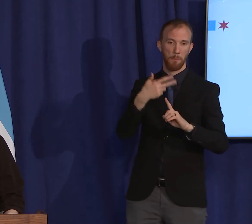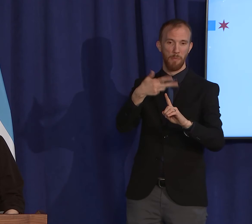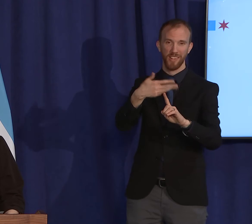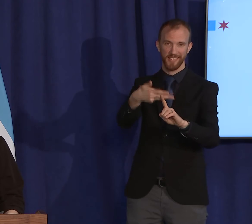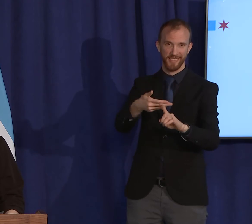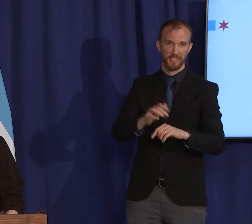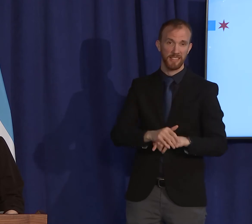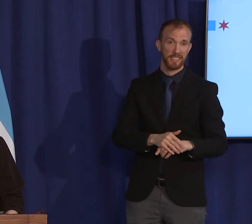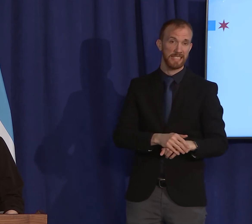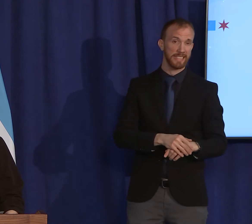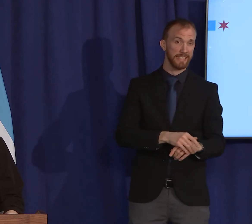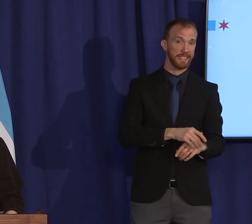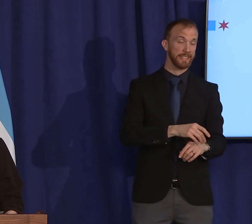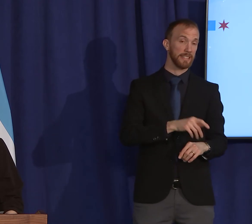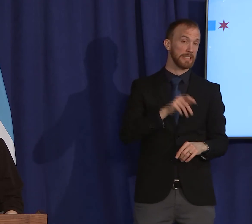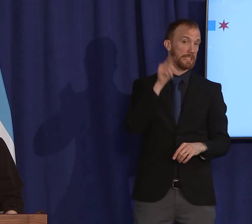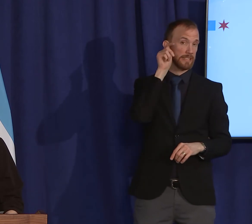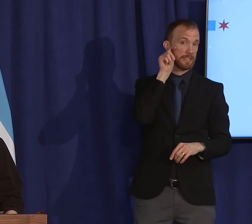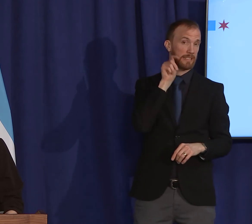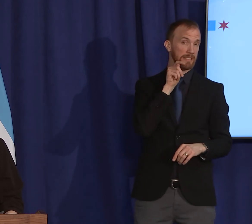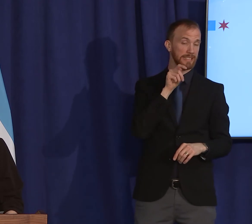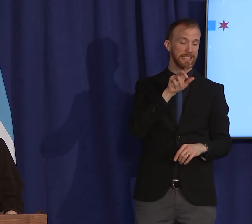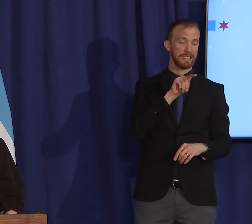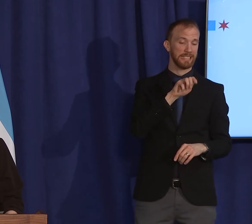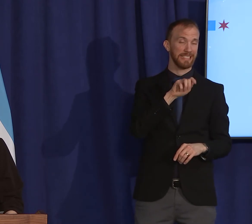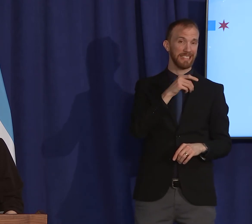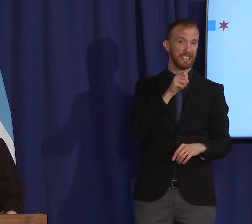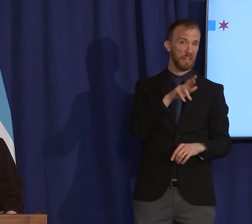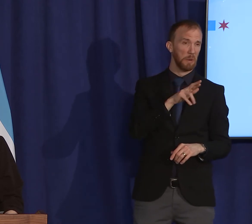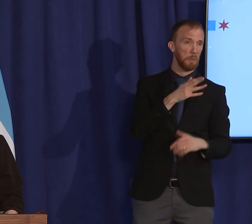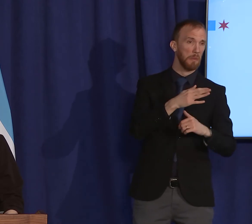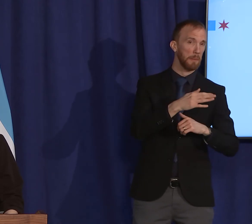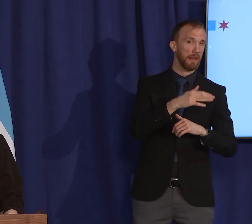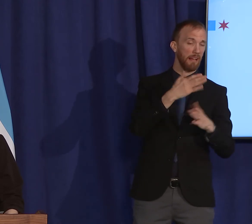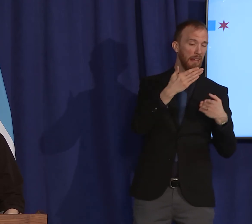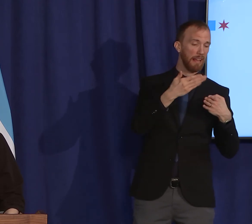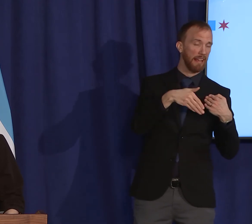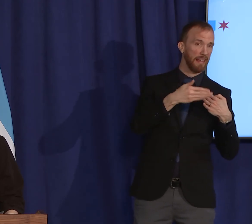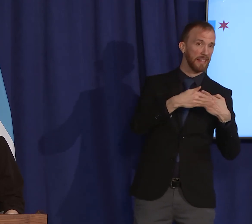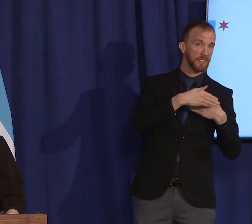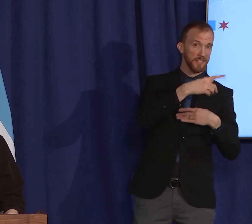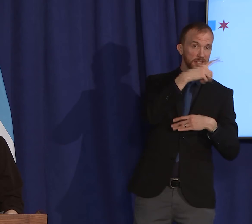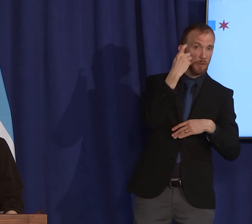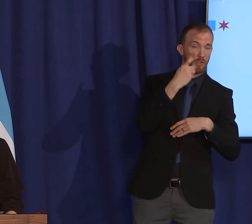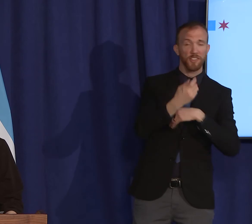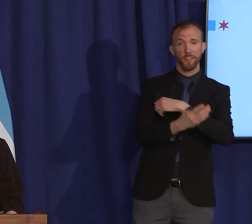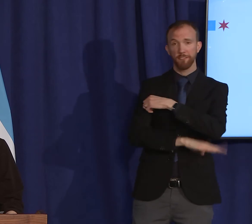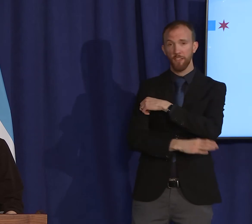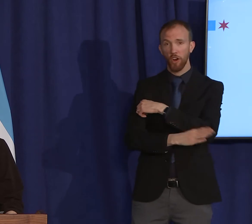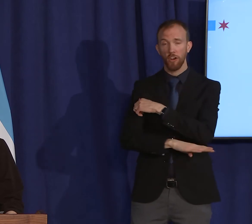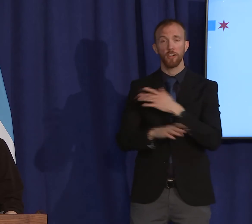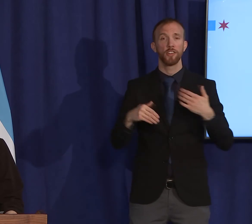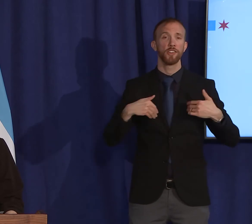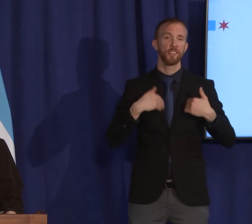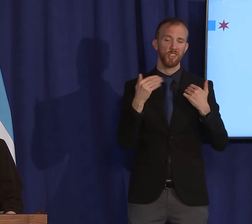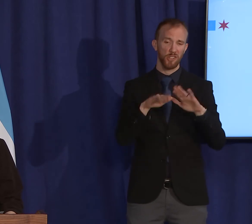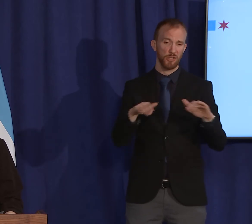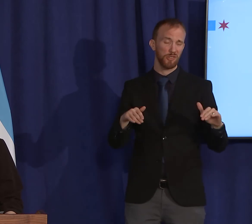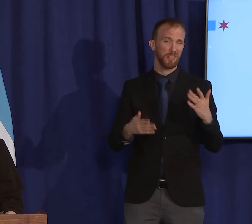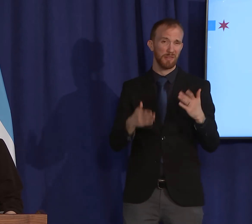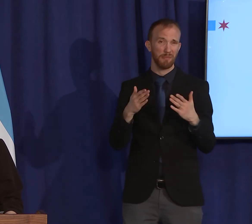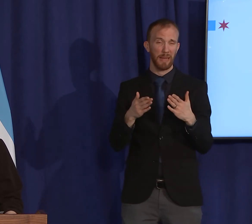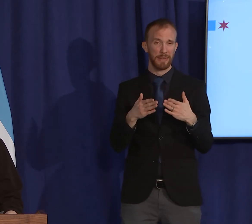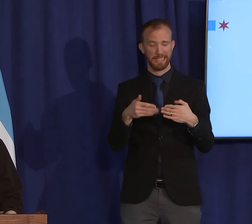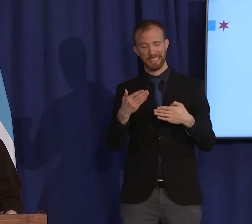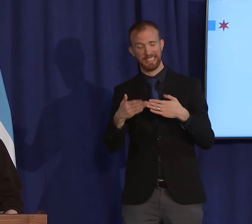very late in the summer or sometime in the fall. And I don't anticipate younger children probably until the very end of the year, maybe even early 2022. We'll see.